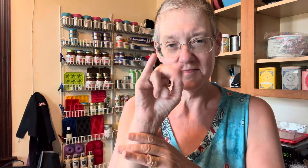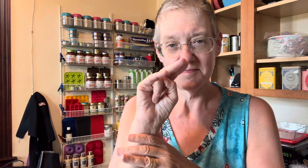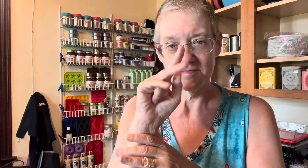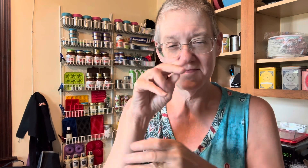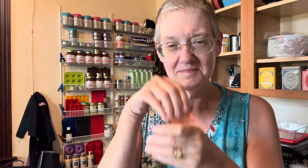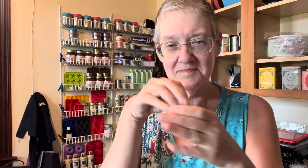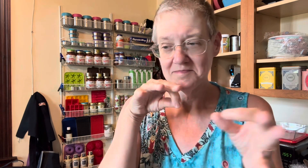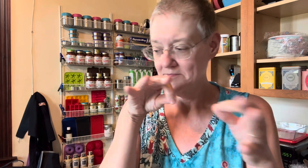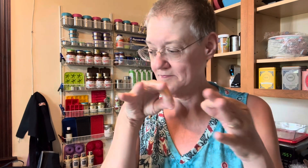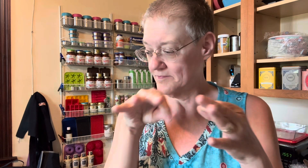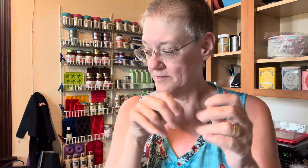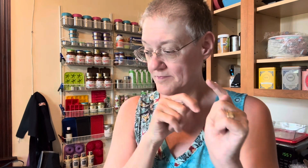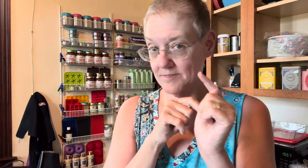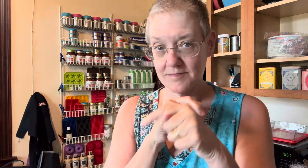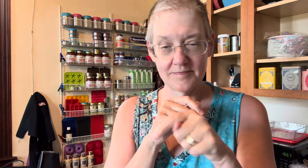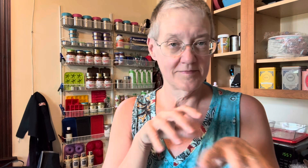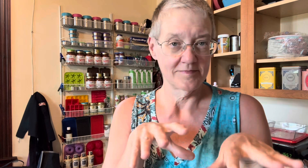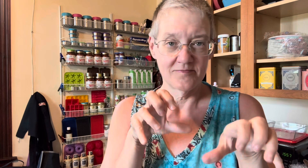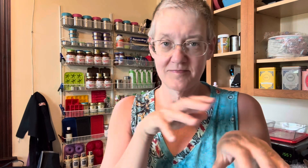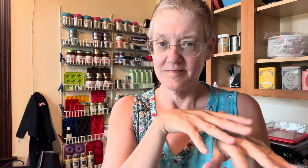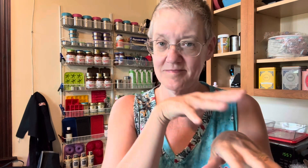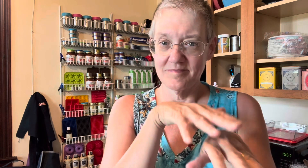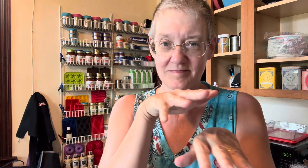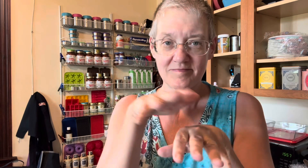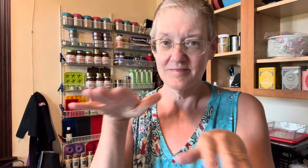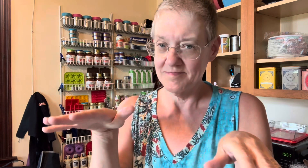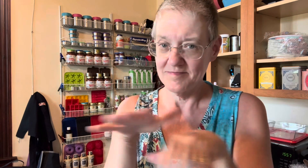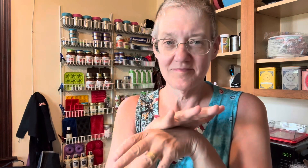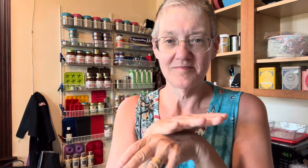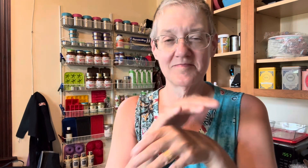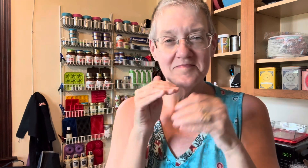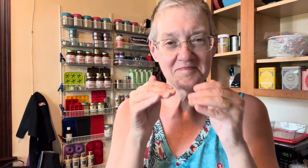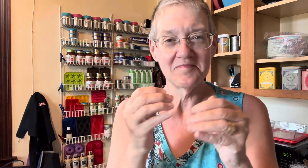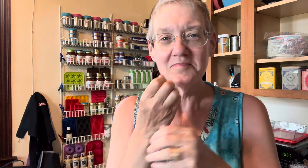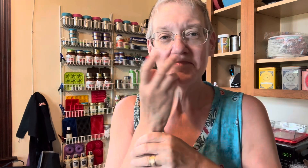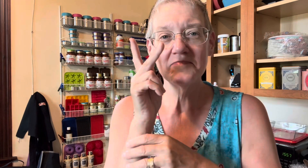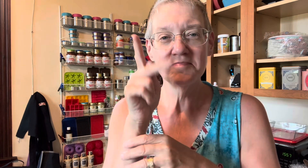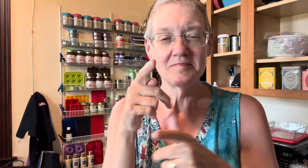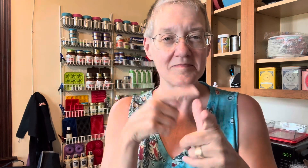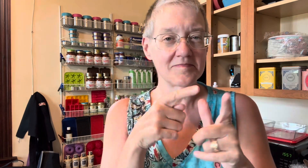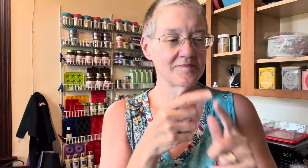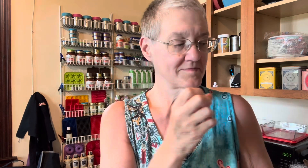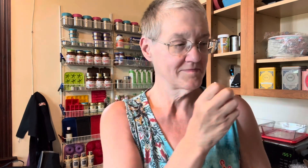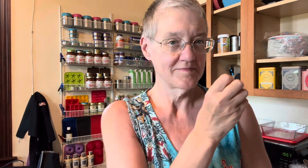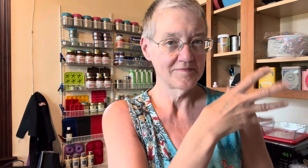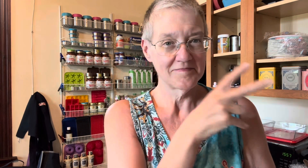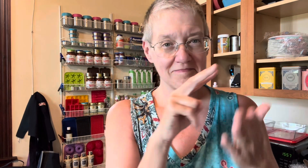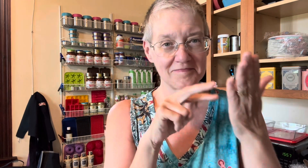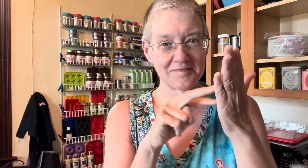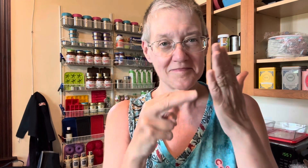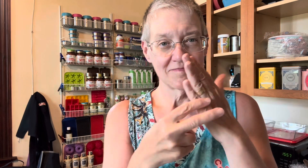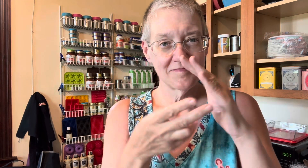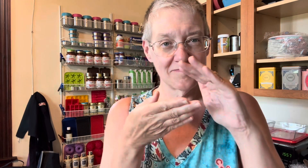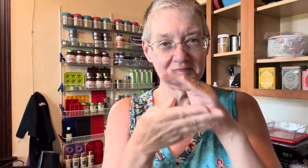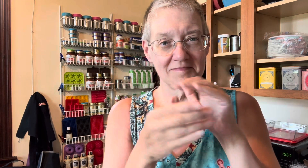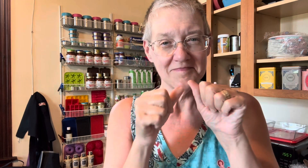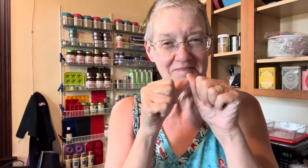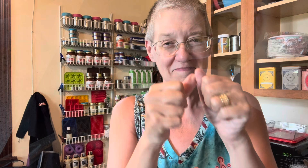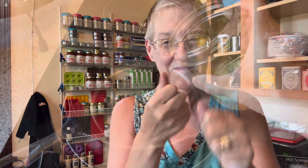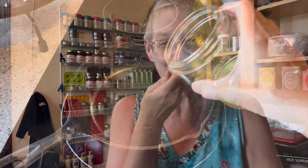video, and I'll put the link in the description. And these are frozen in the freezer, just ready to warm up in the microwave. And then